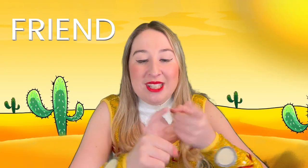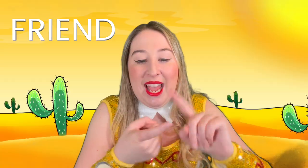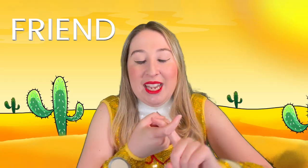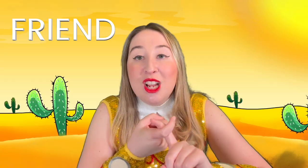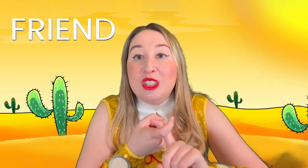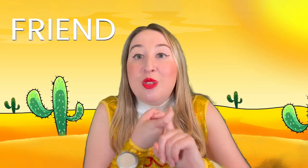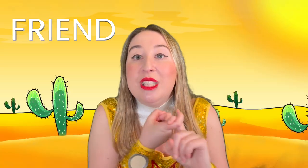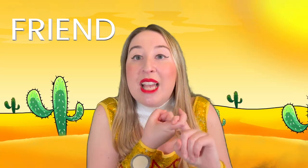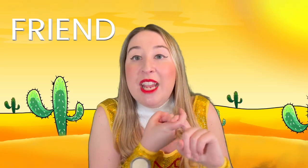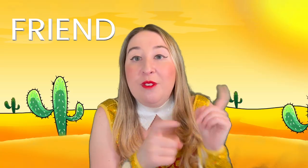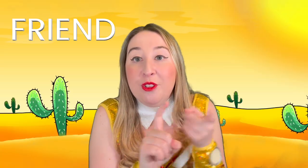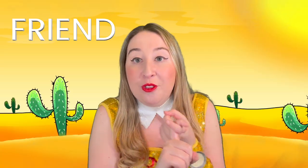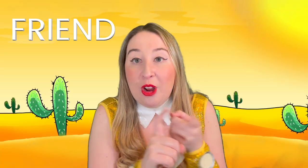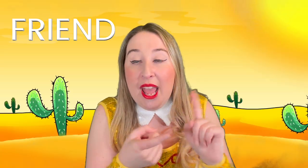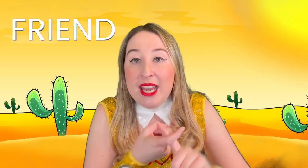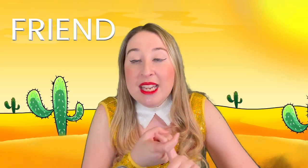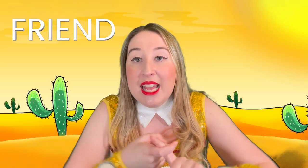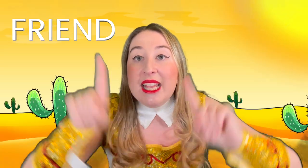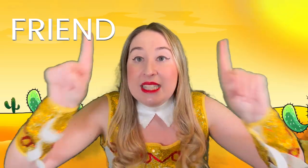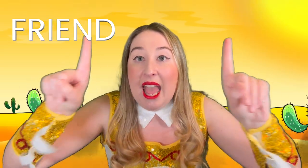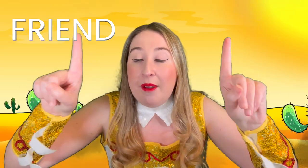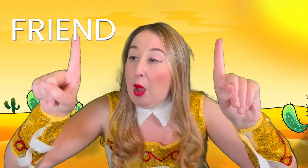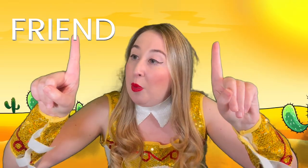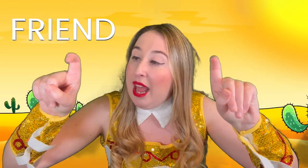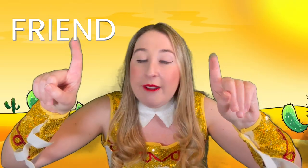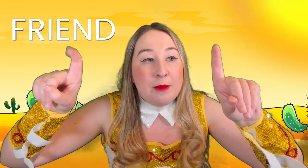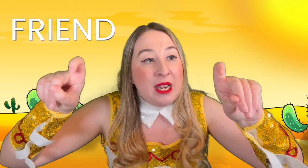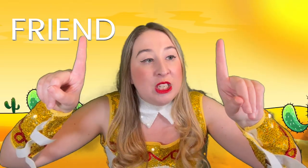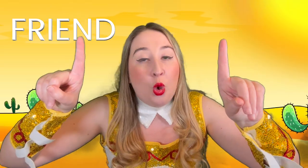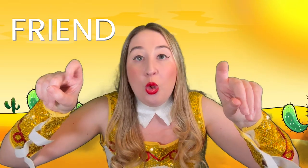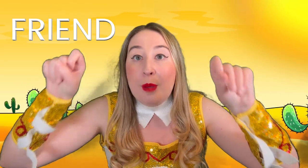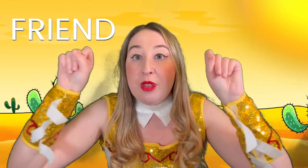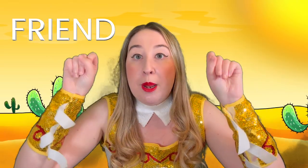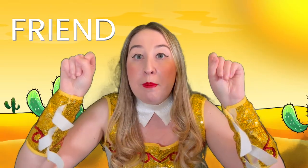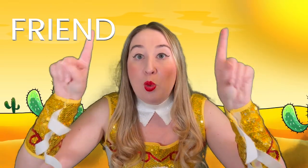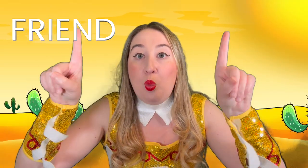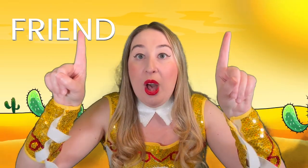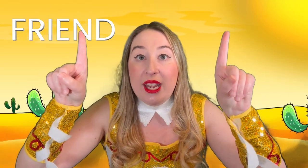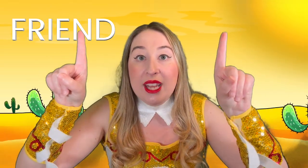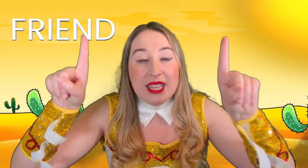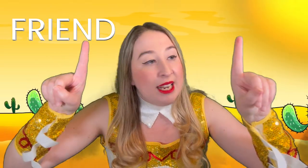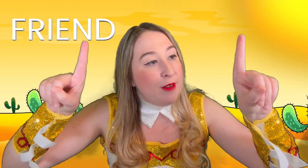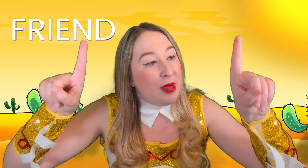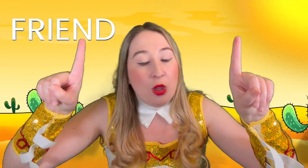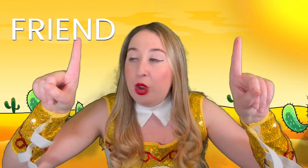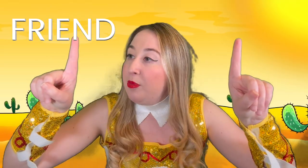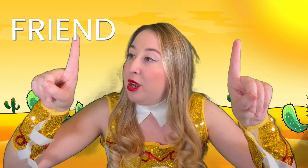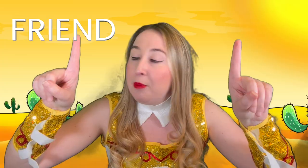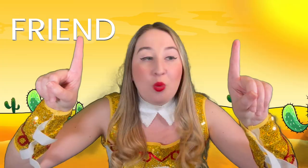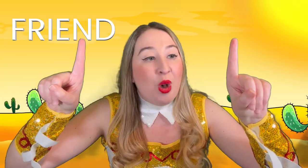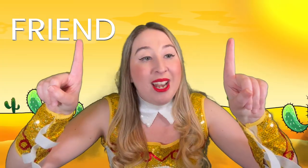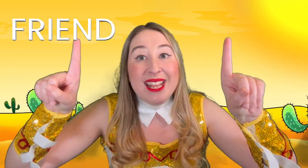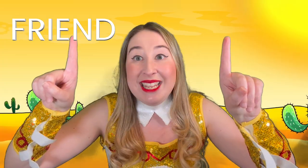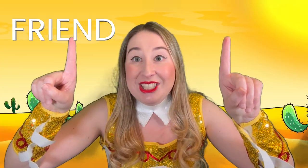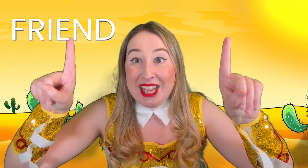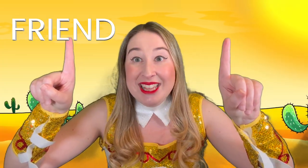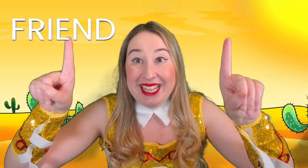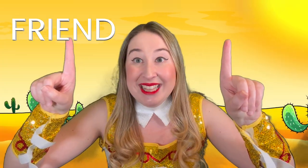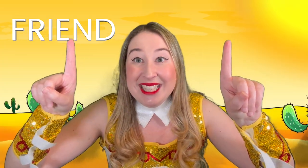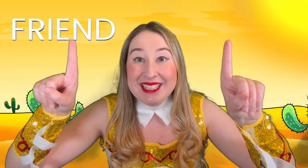sign. So the sign for friend is, I want everybody to hold up the number 1. Can everybody hold up the number 1 in each hand like this?